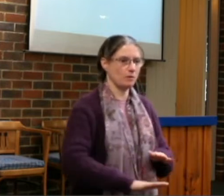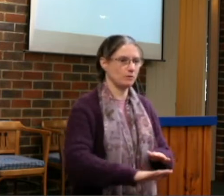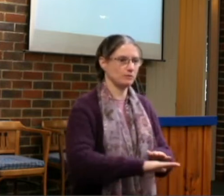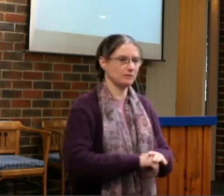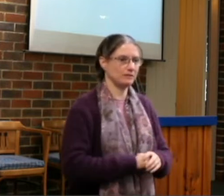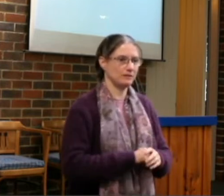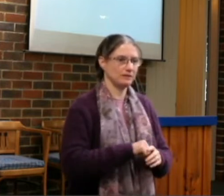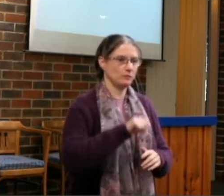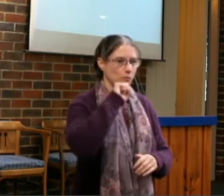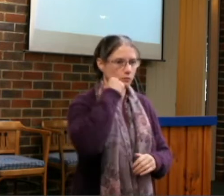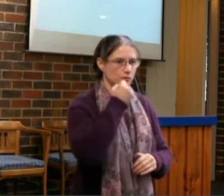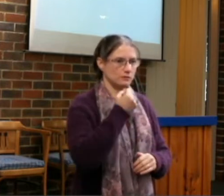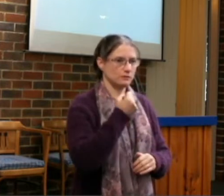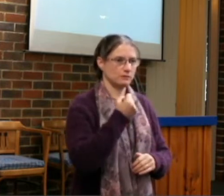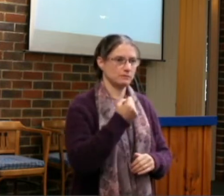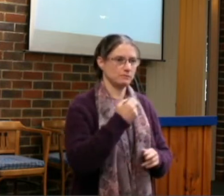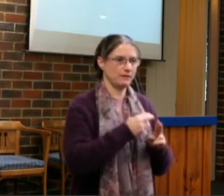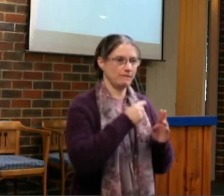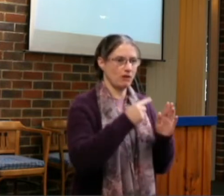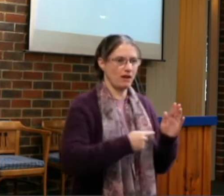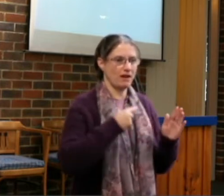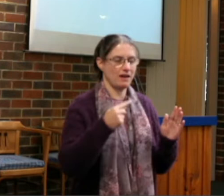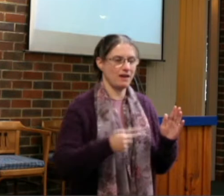below will be